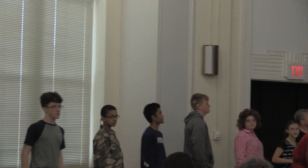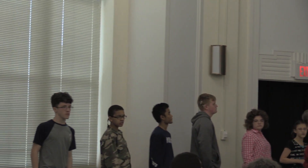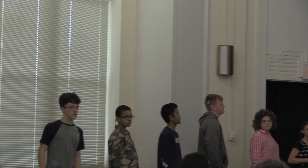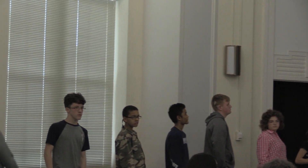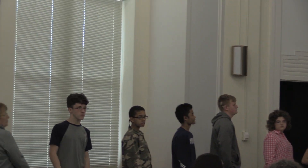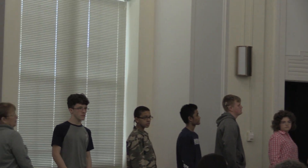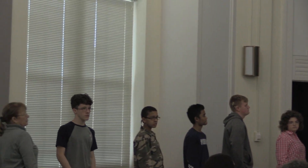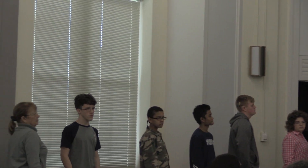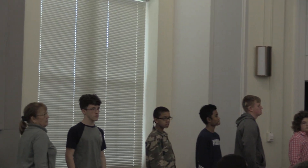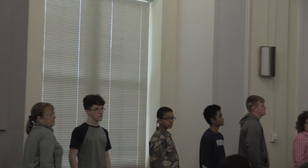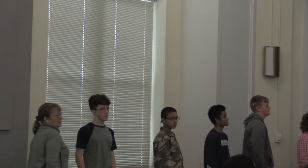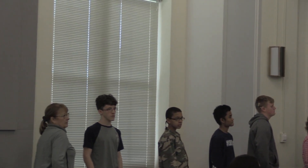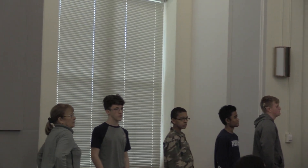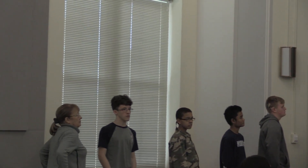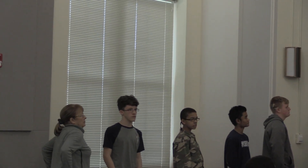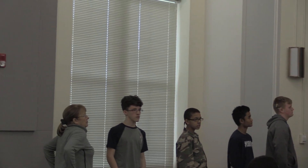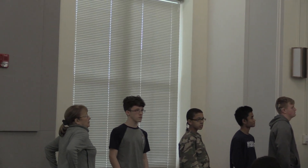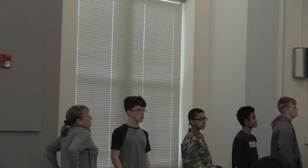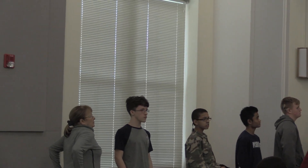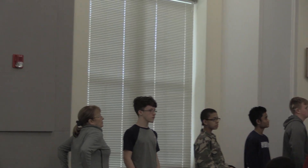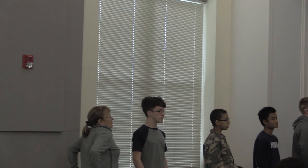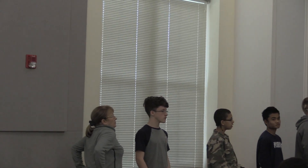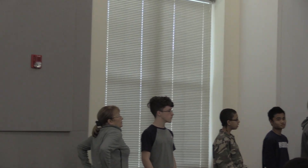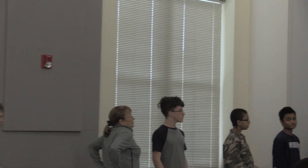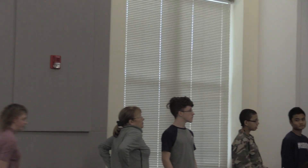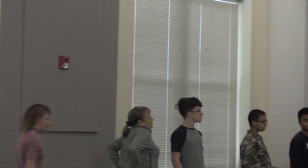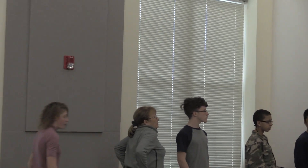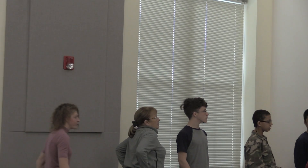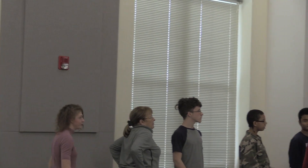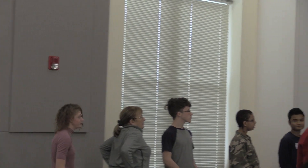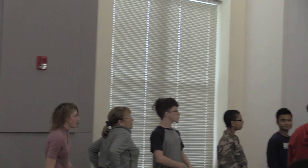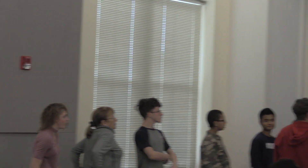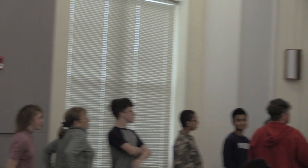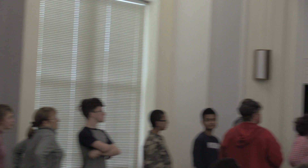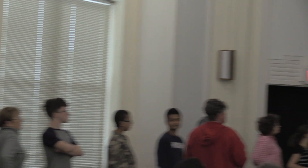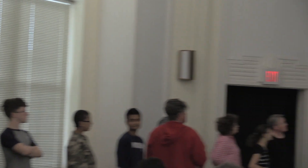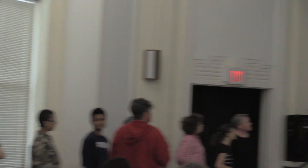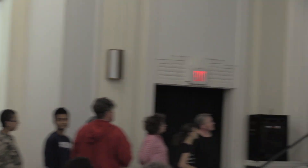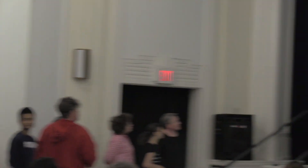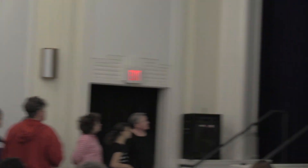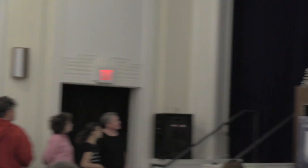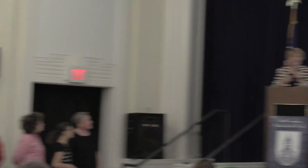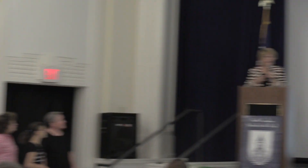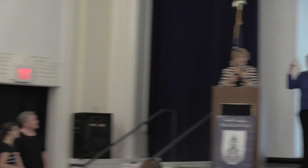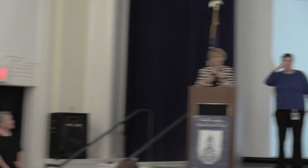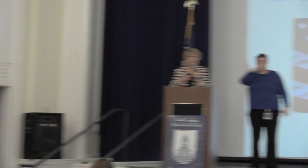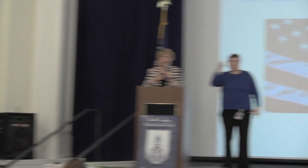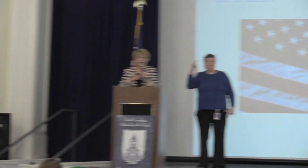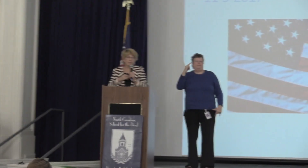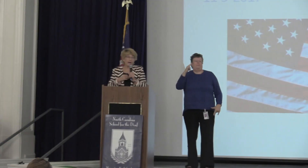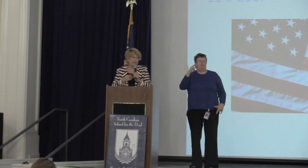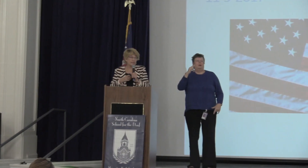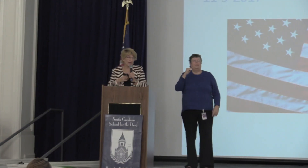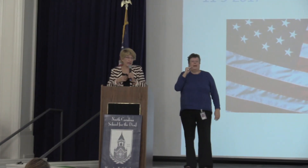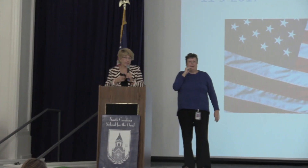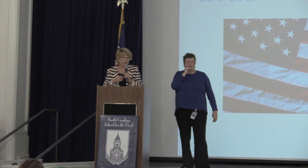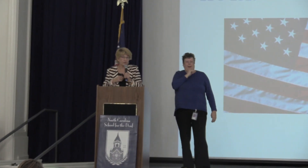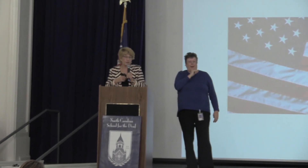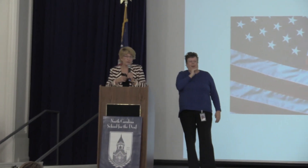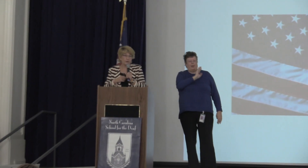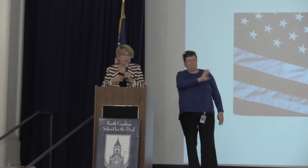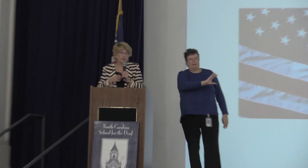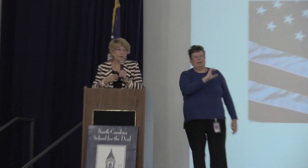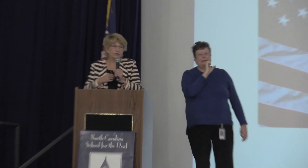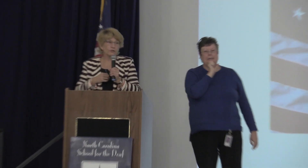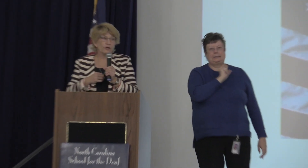but also for a very special uncle who served in the Air Force. And he had to lie about his